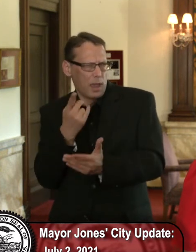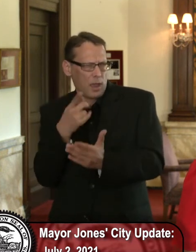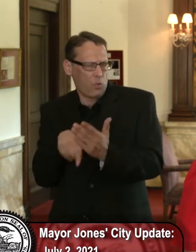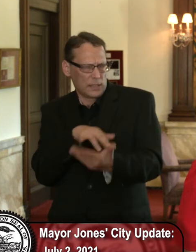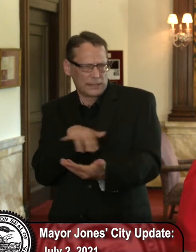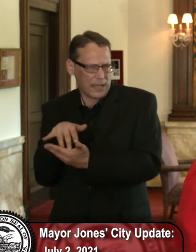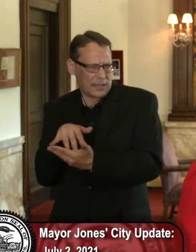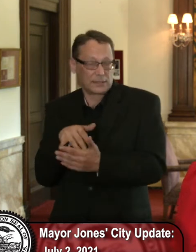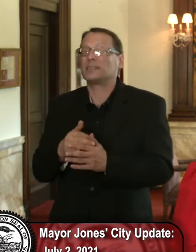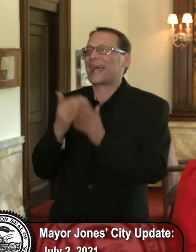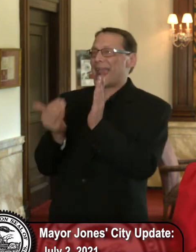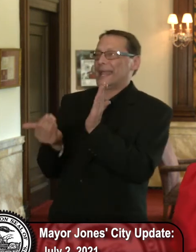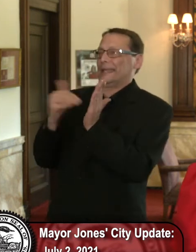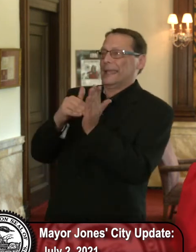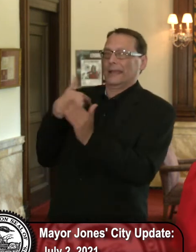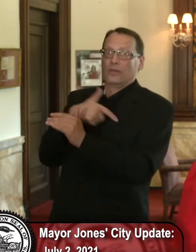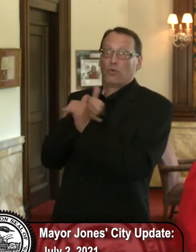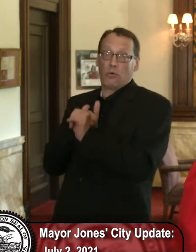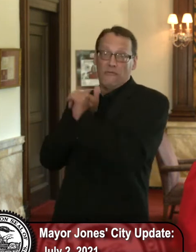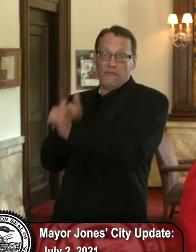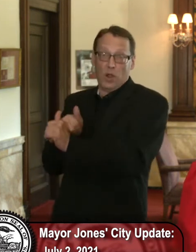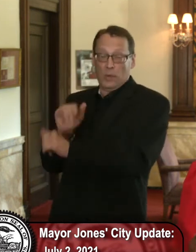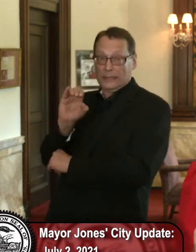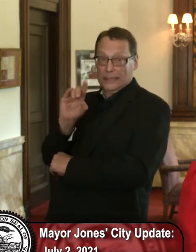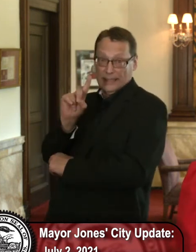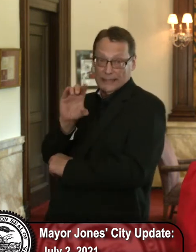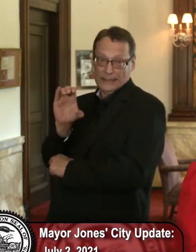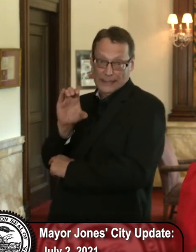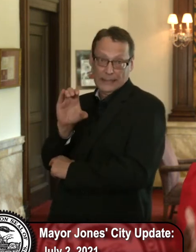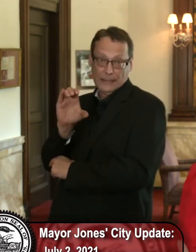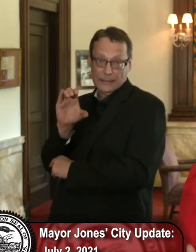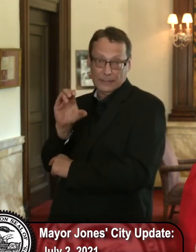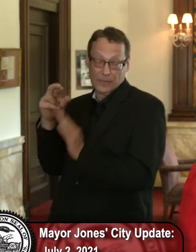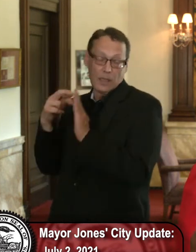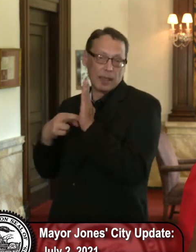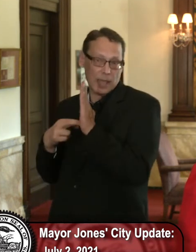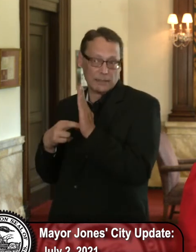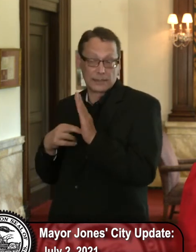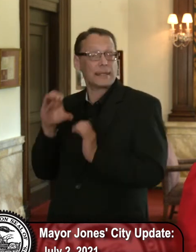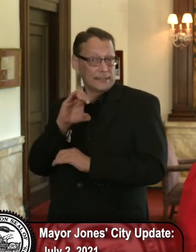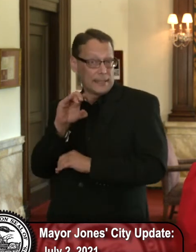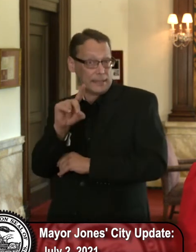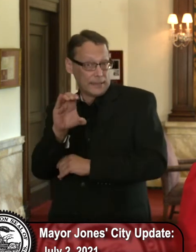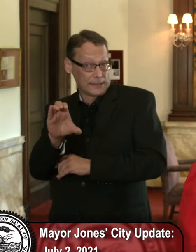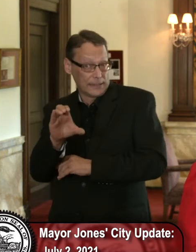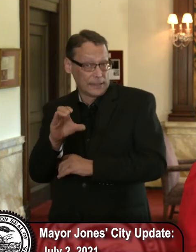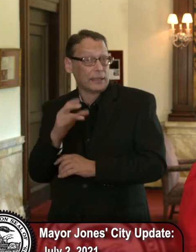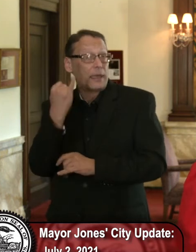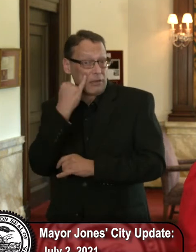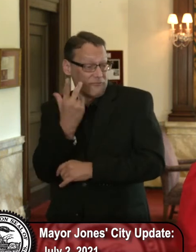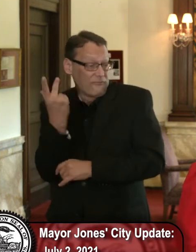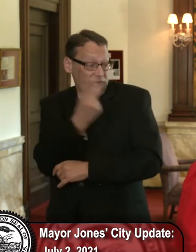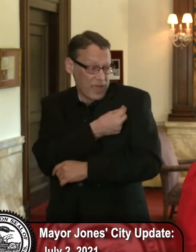decision? Again, we're following the CDC guidelines to make sure that the CDC says that vaccinated people should wear